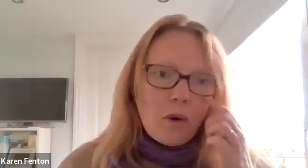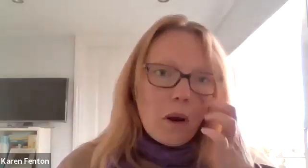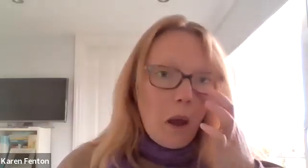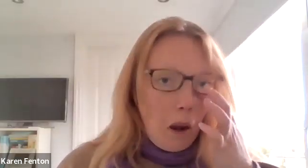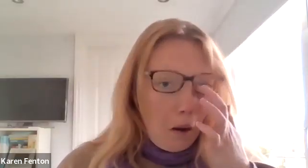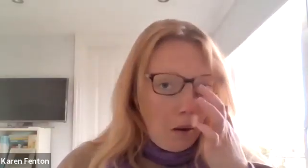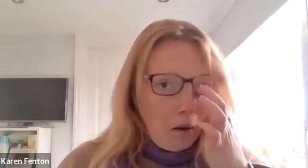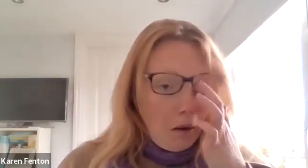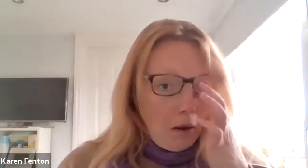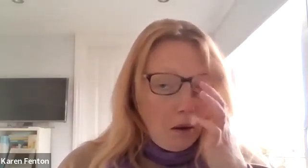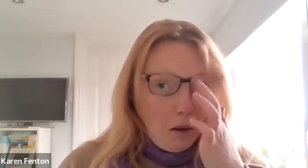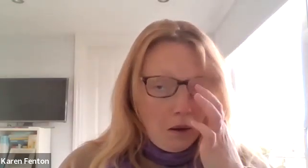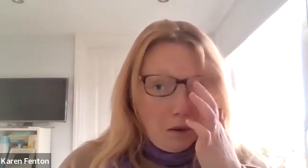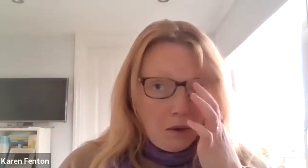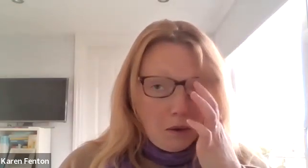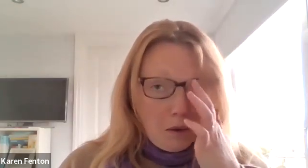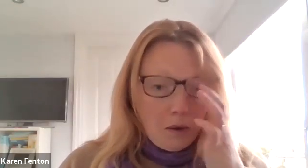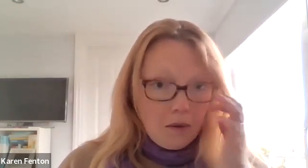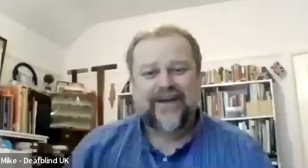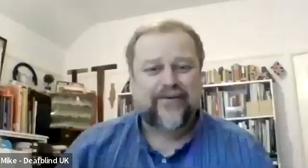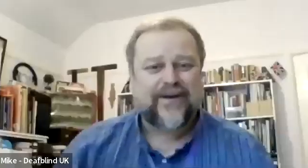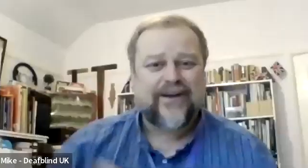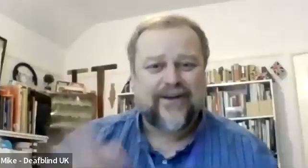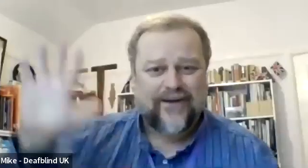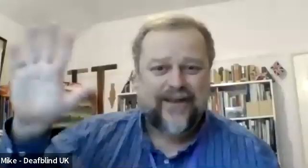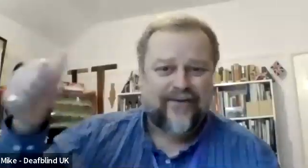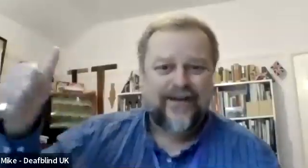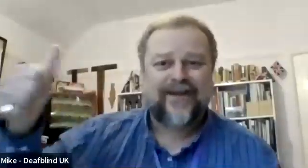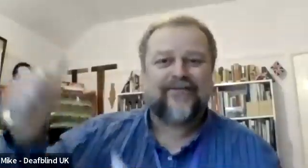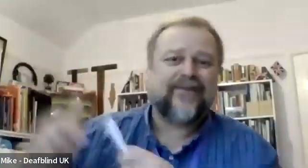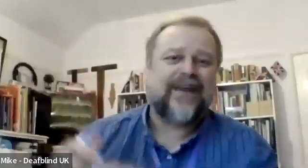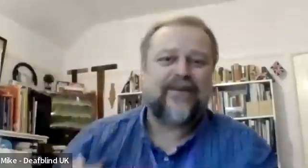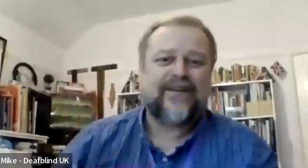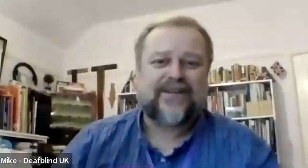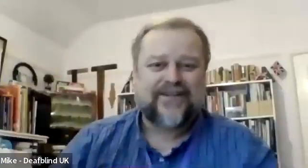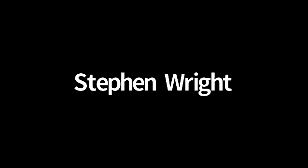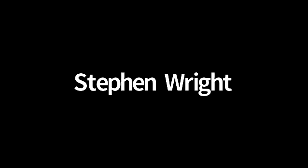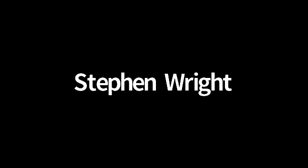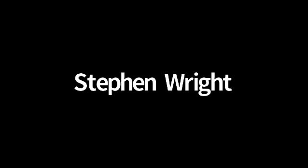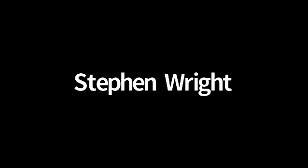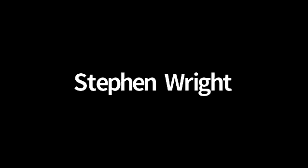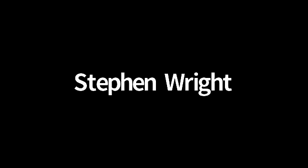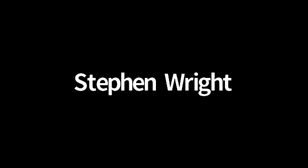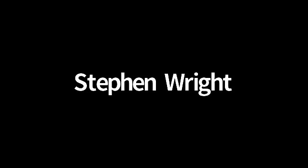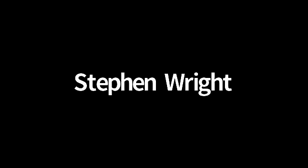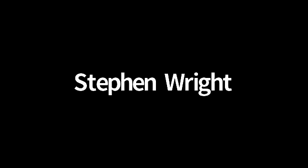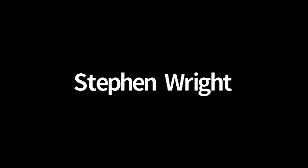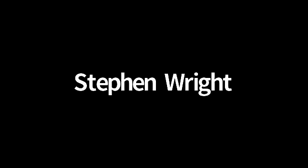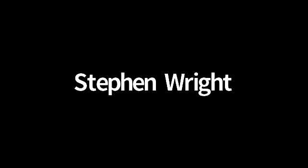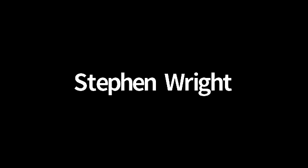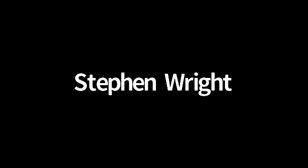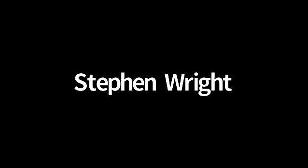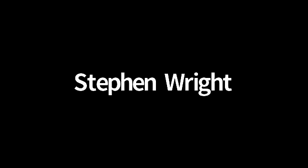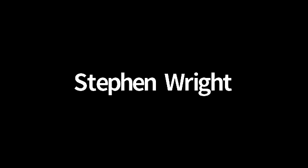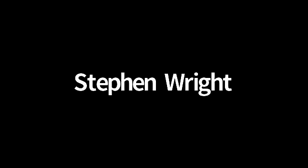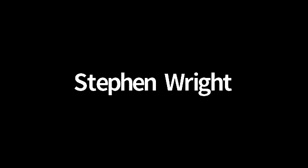Thanks, everyone. Okay, bye-bye, everybody. Good luck with everything. Thanks a lot. Keep in touch. Cheerio.